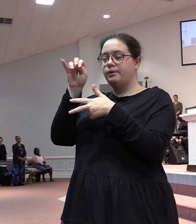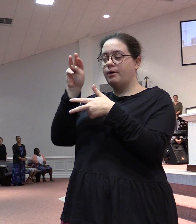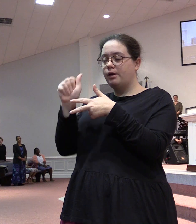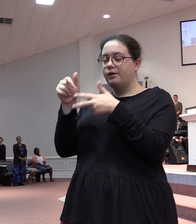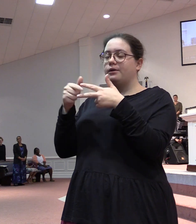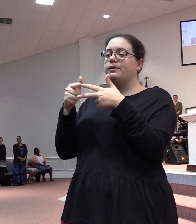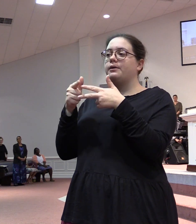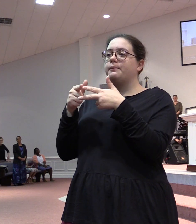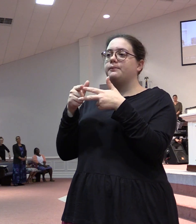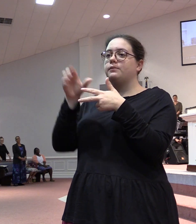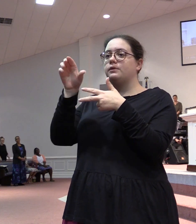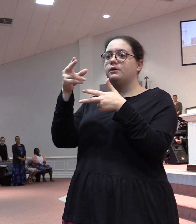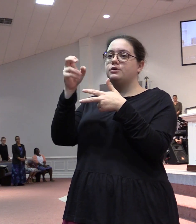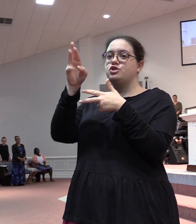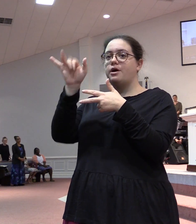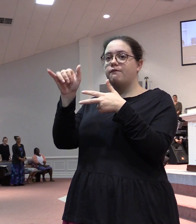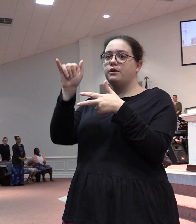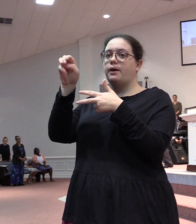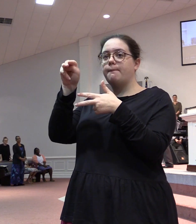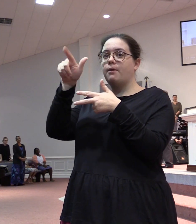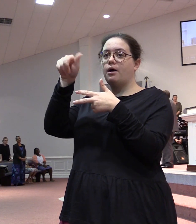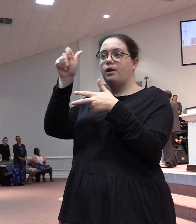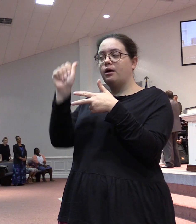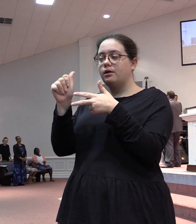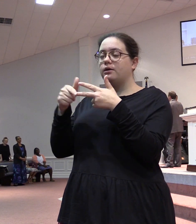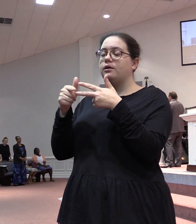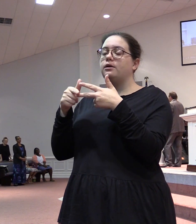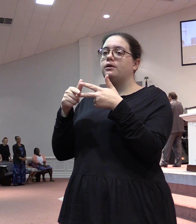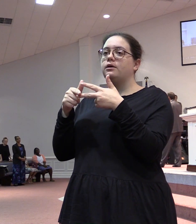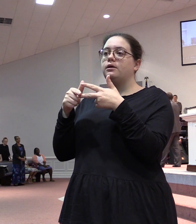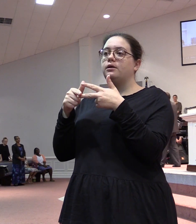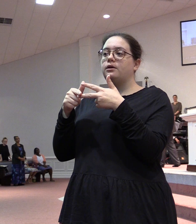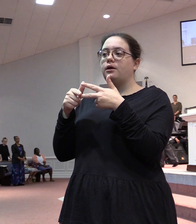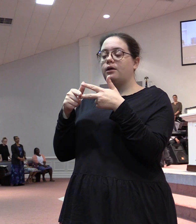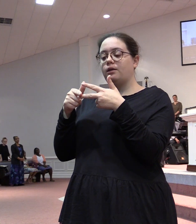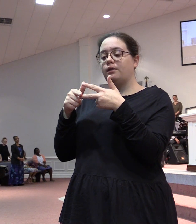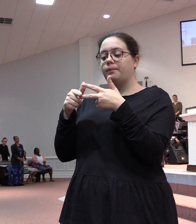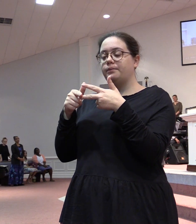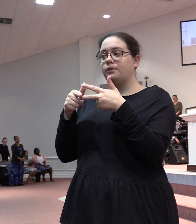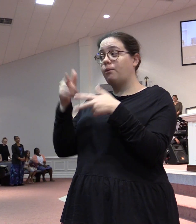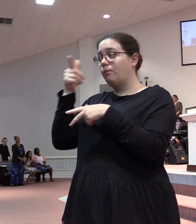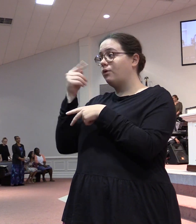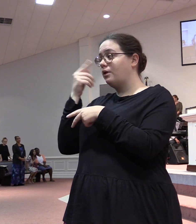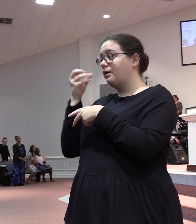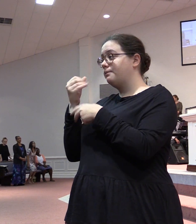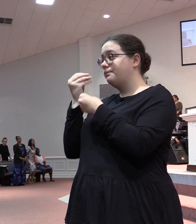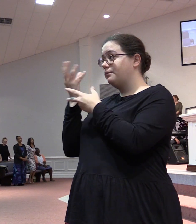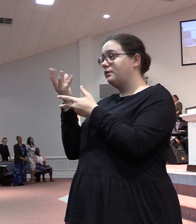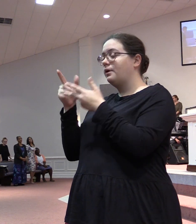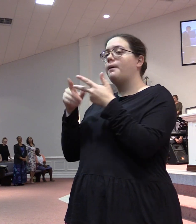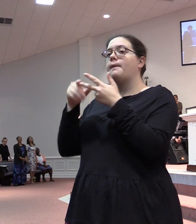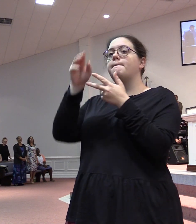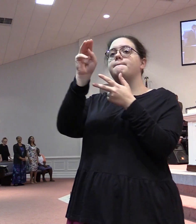I had a Chevrolet Impala. And then sitting next to that, Brother Teddy, was a